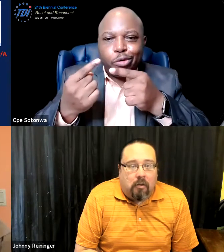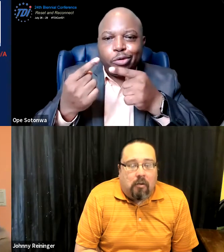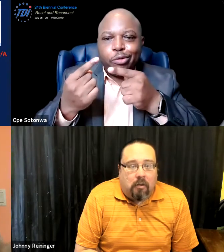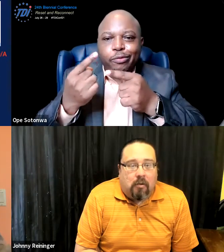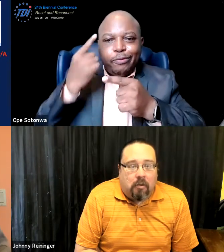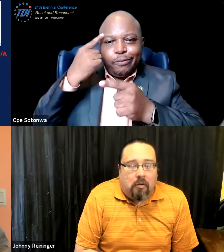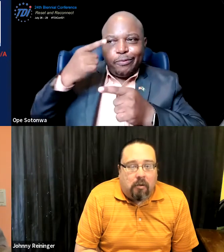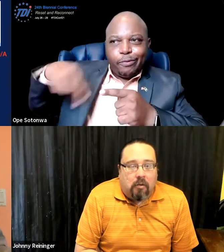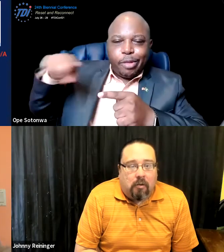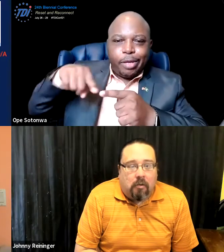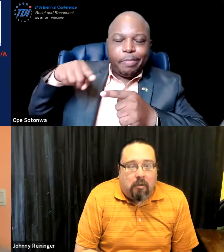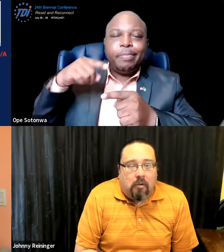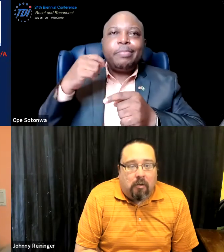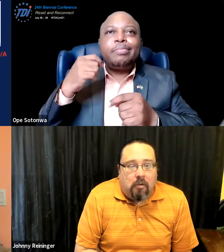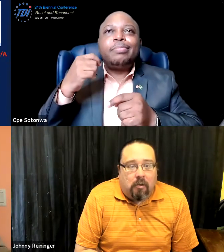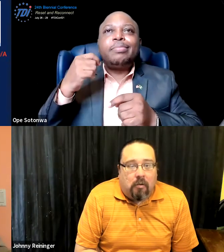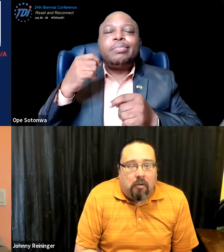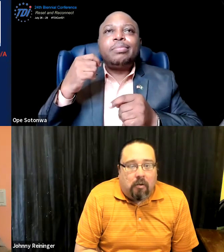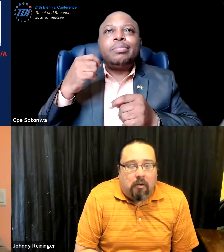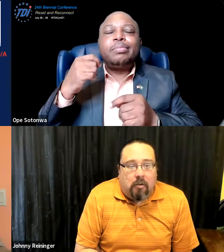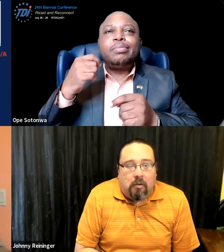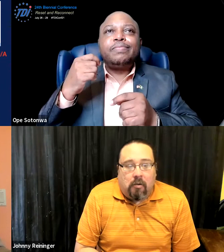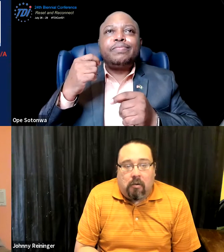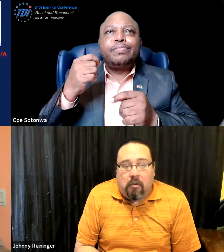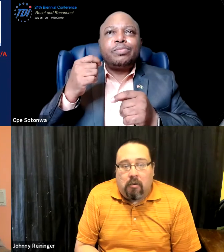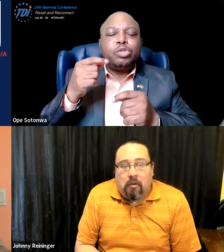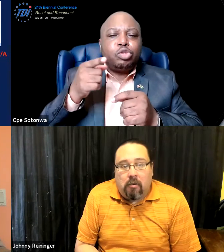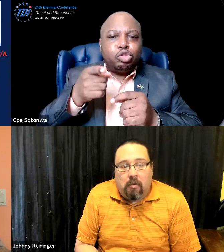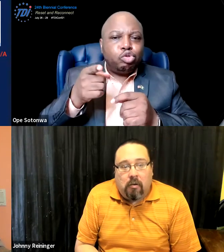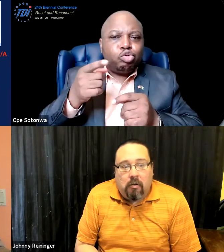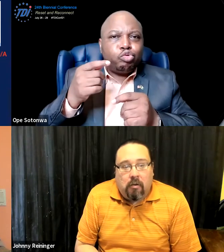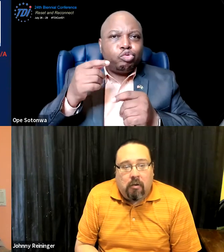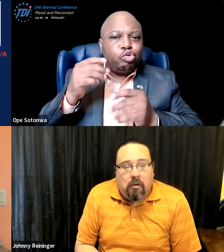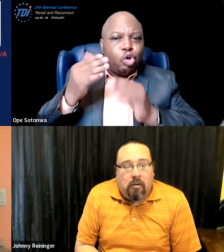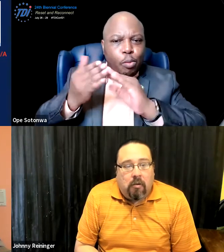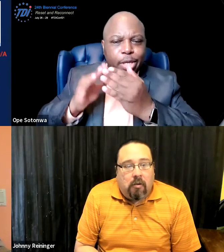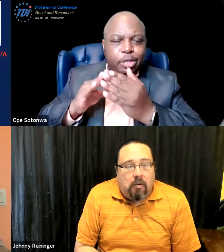it becomes a struggle to have accessibility there for the people who live on the tribal lands.